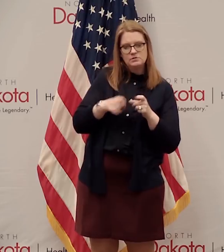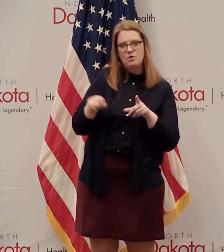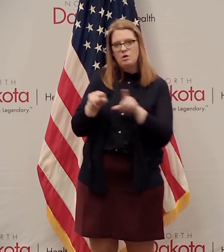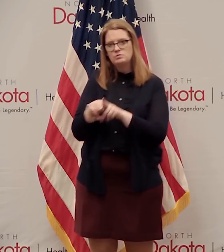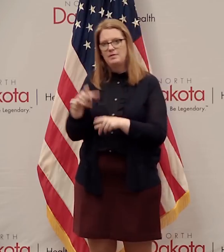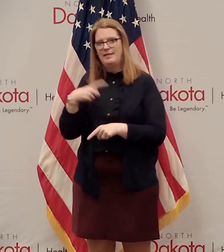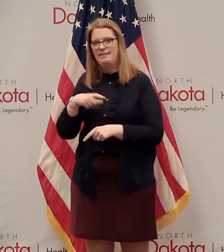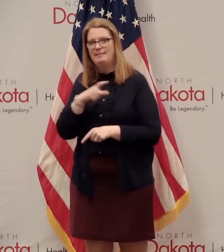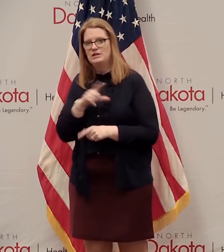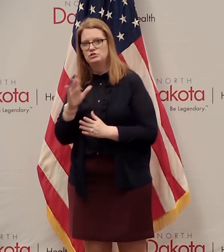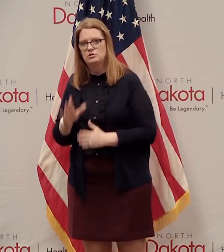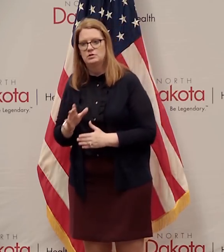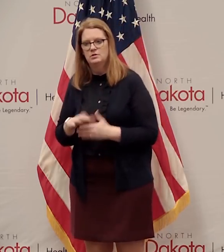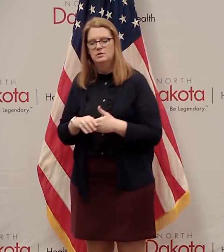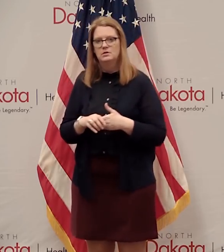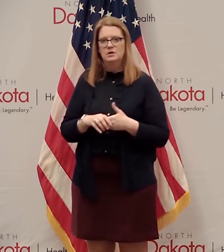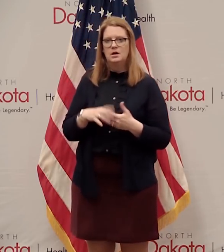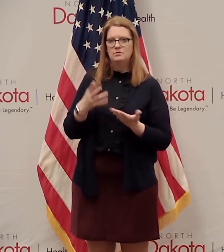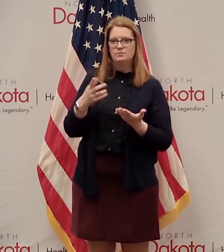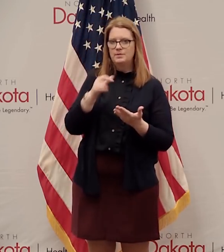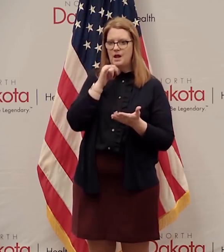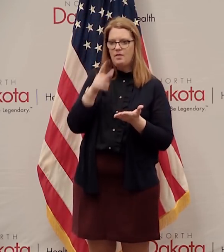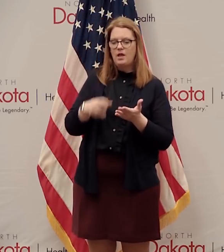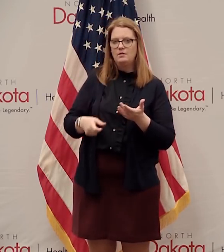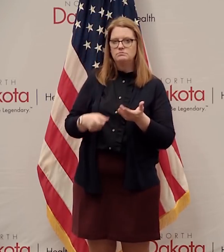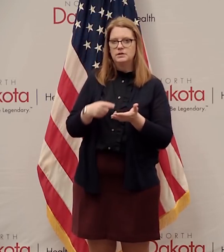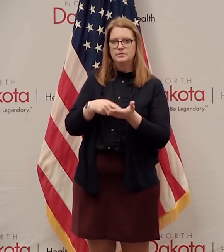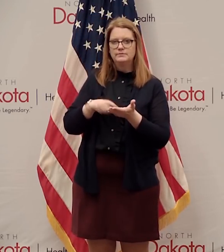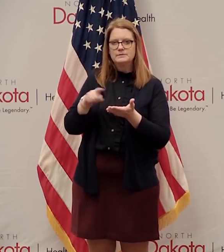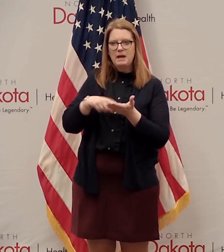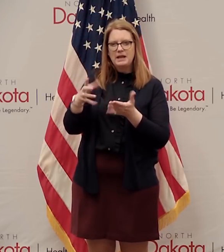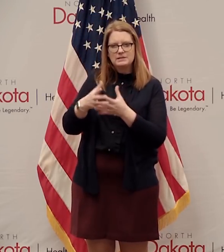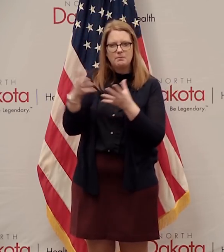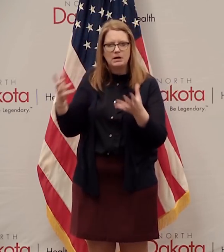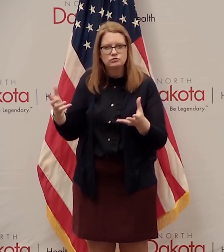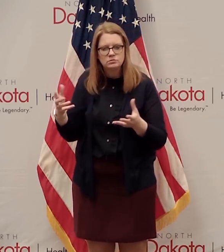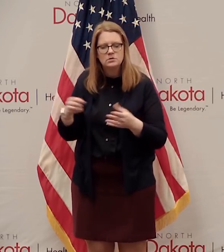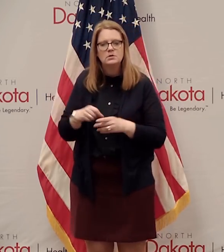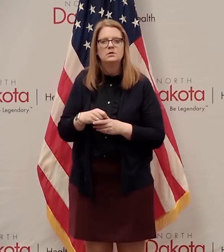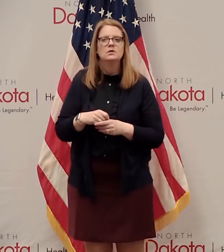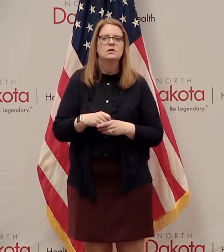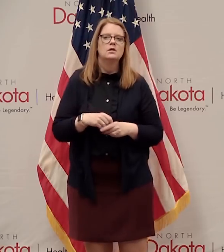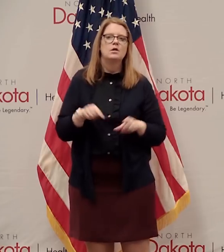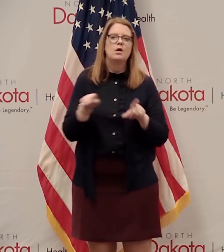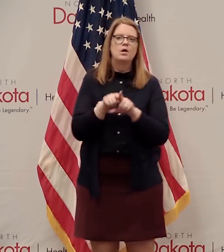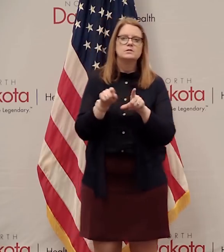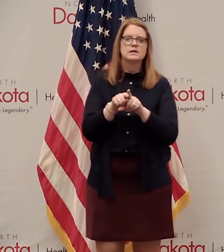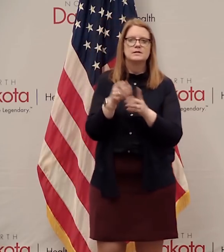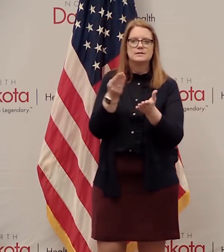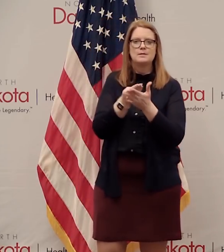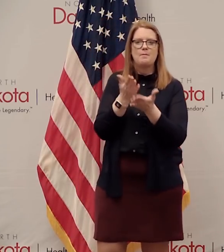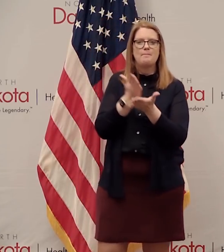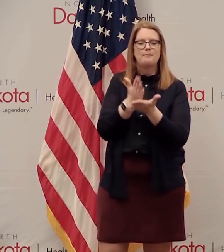at our spending isn't at high, so we have a better starting spot. We're also in a spot where we've got the budget stabilization fund at its